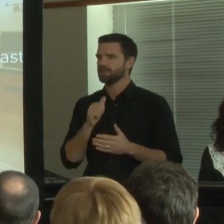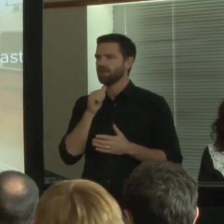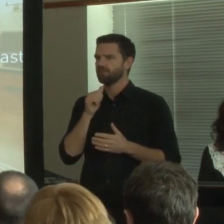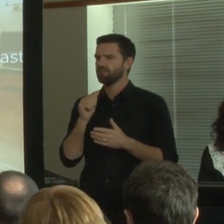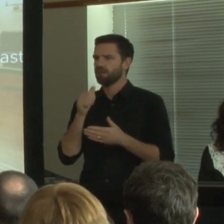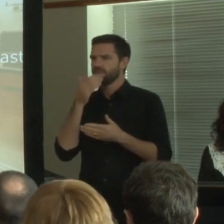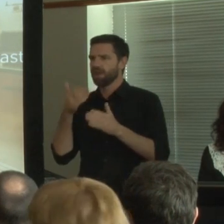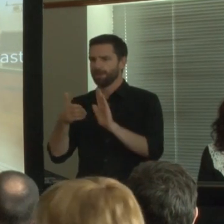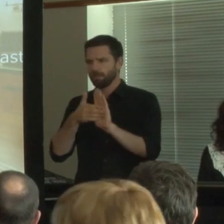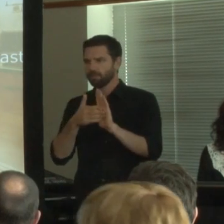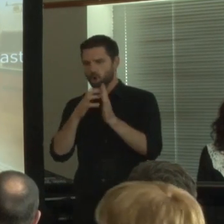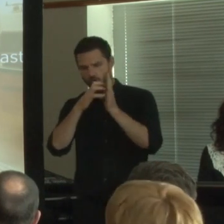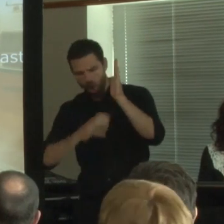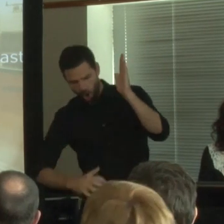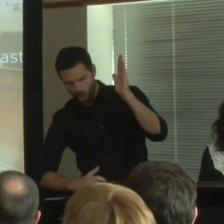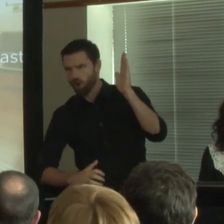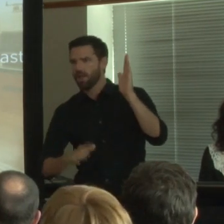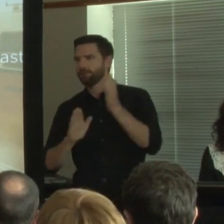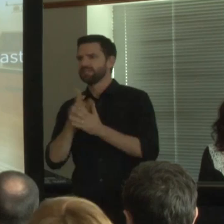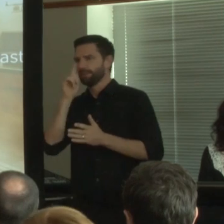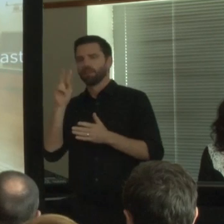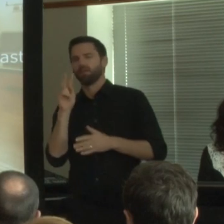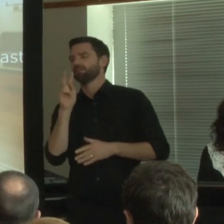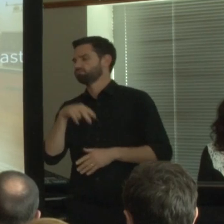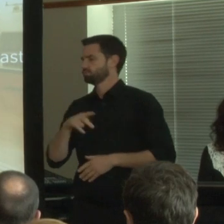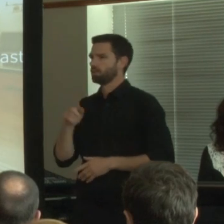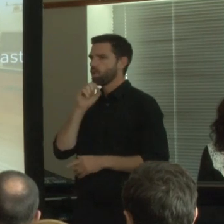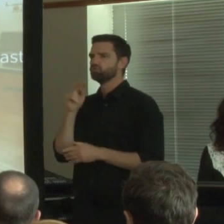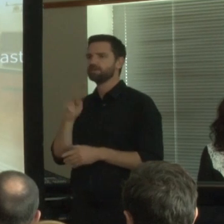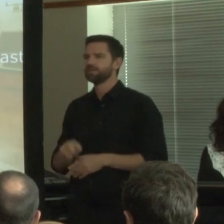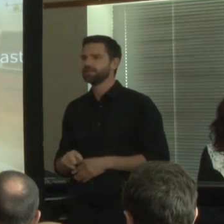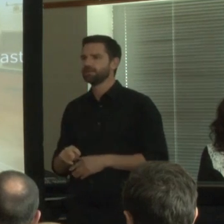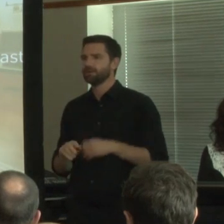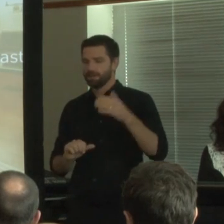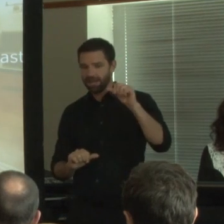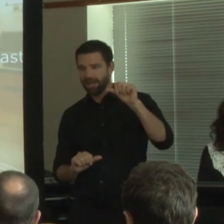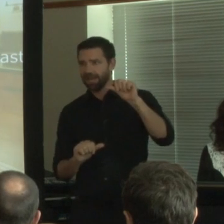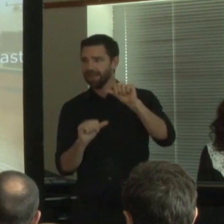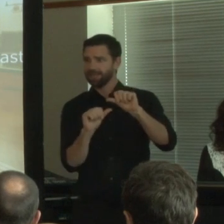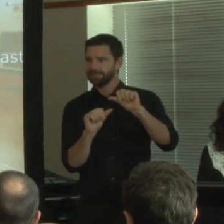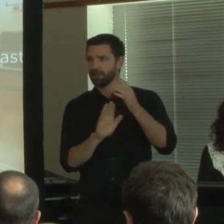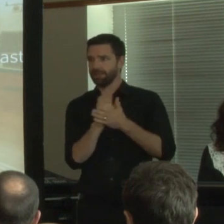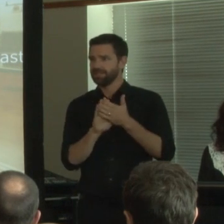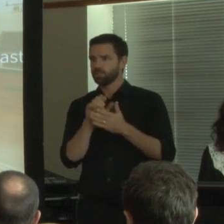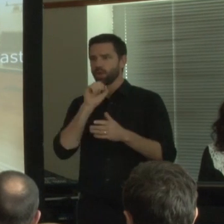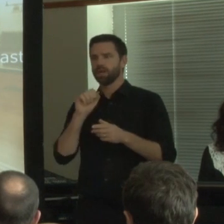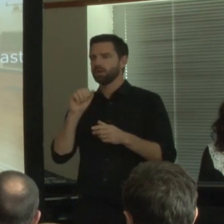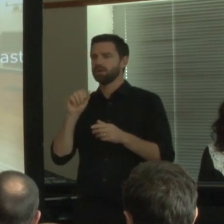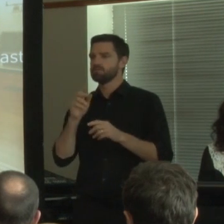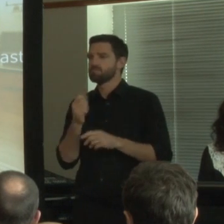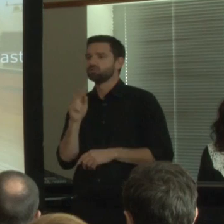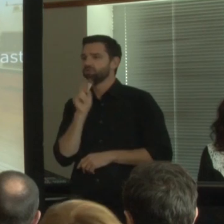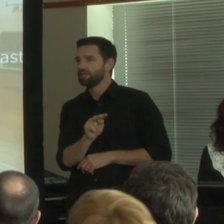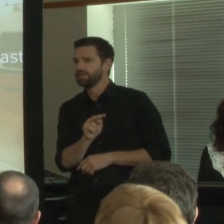the less likely it is to be read. The more text there is in an exhibition, the less of it is likely to be read. And visitors spend on